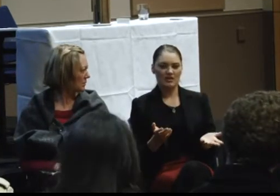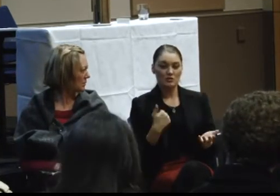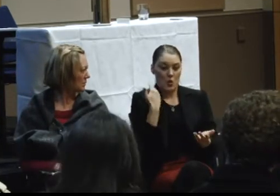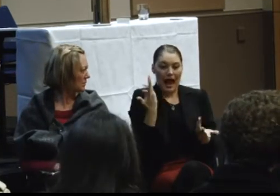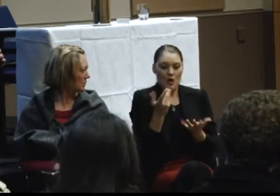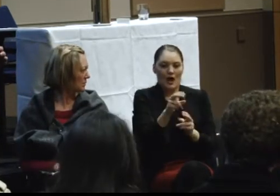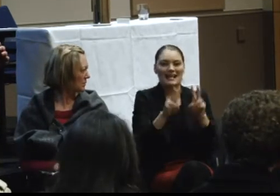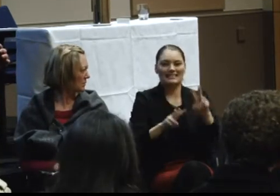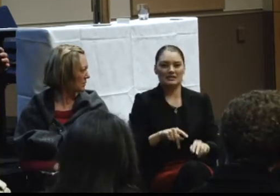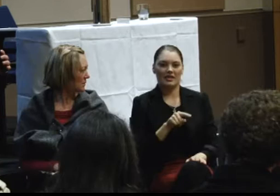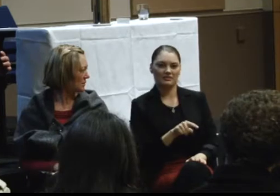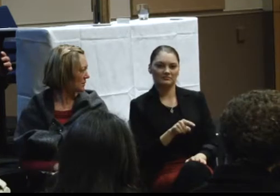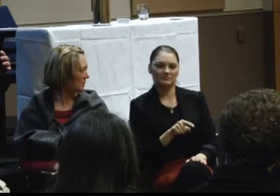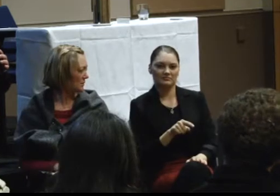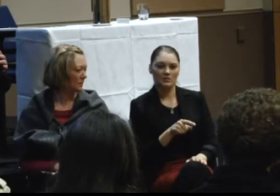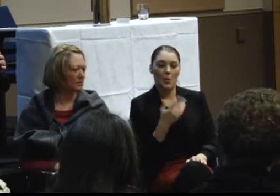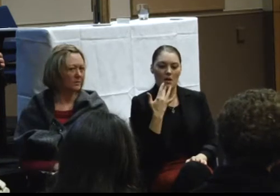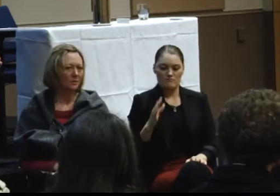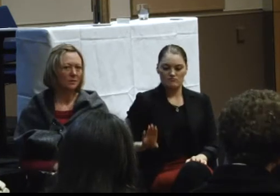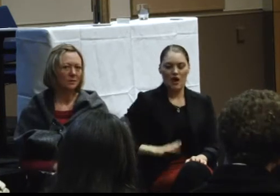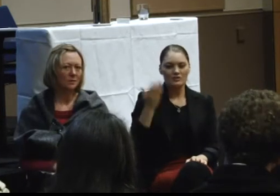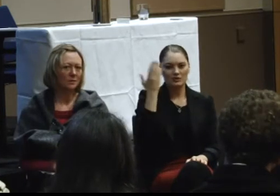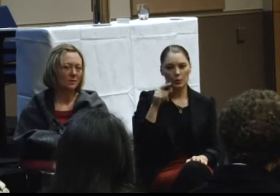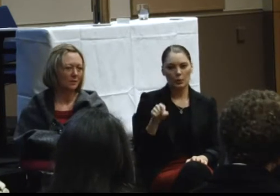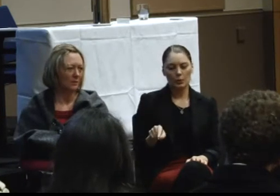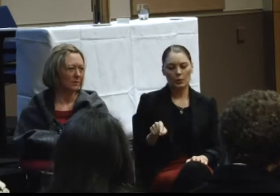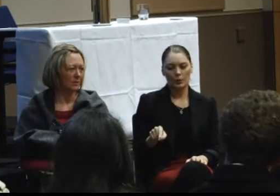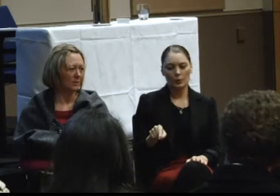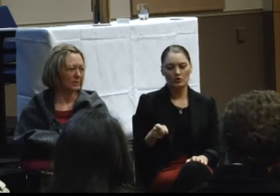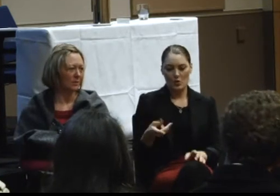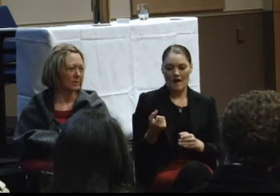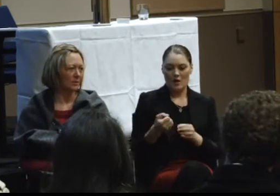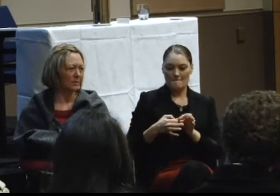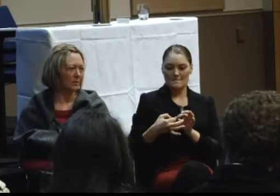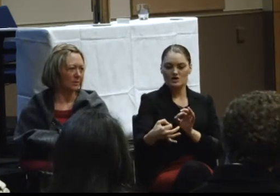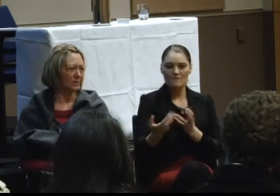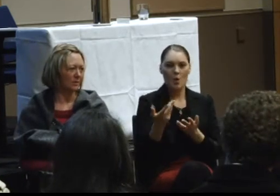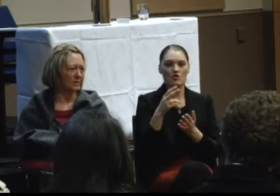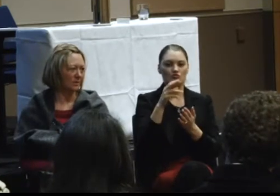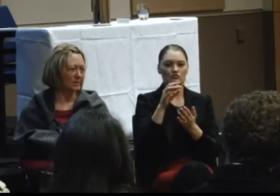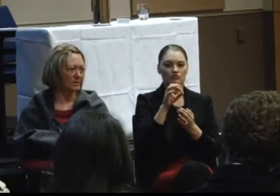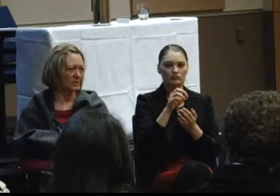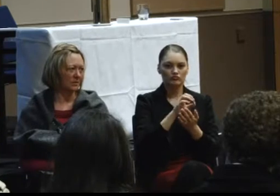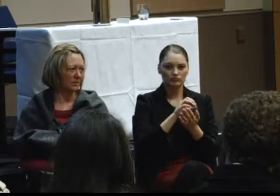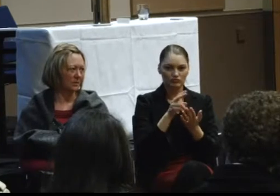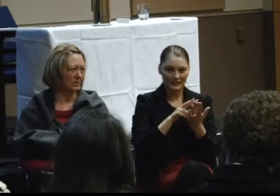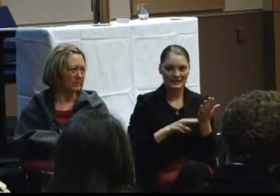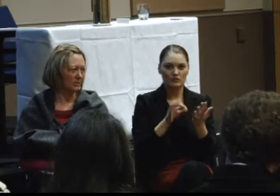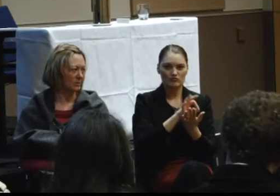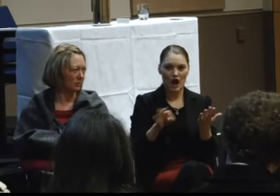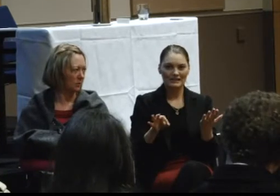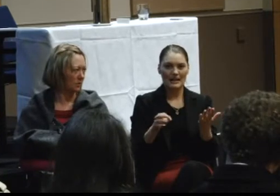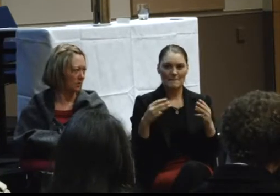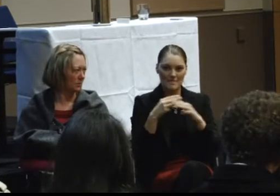So when you're in a primary school and you are measuring reading, writing and maths, and